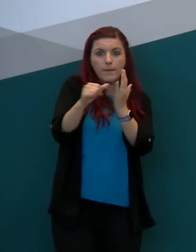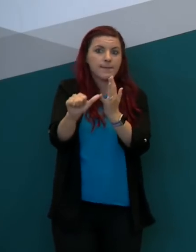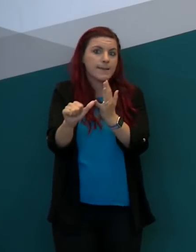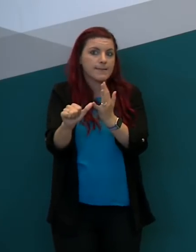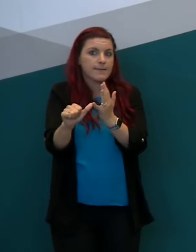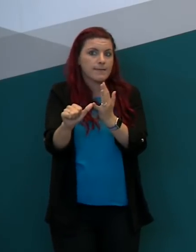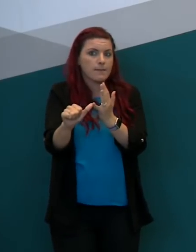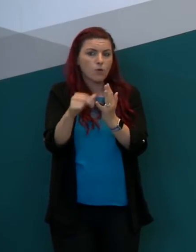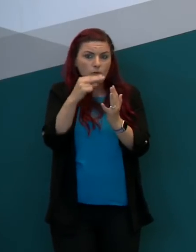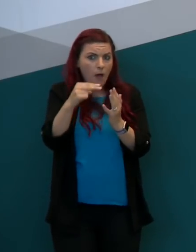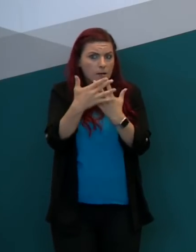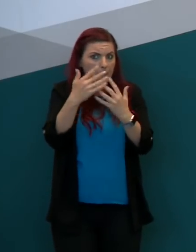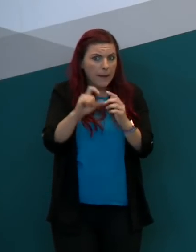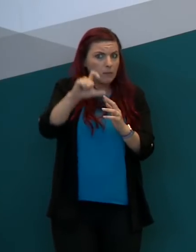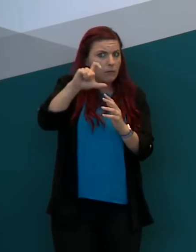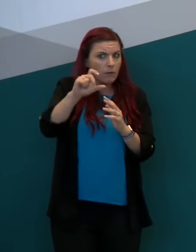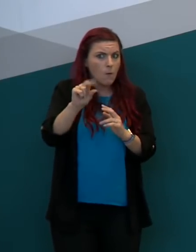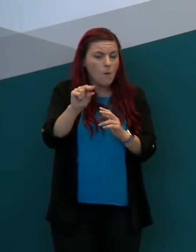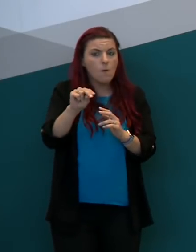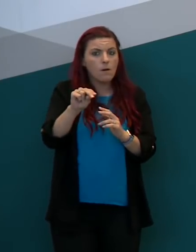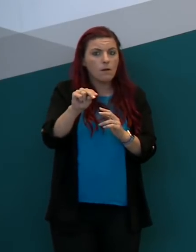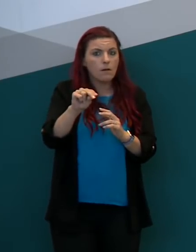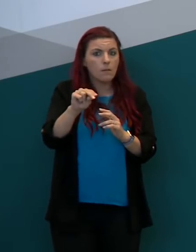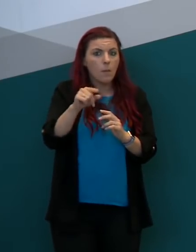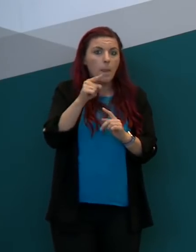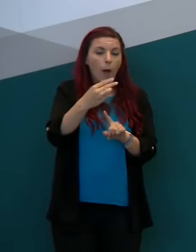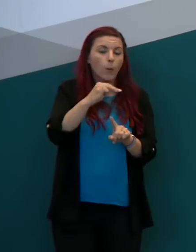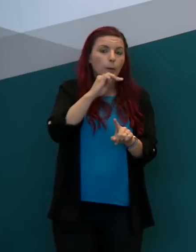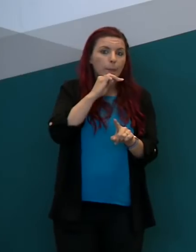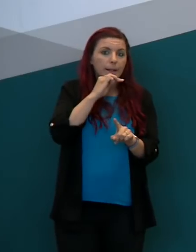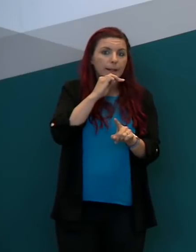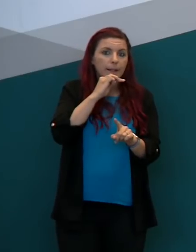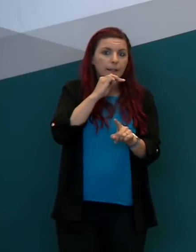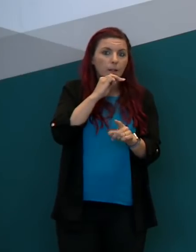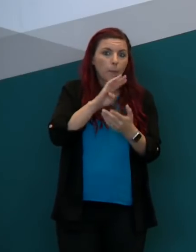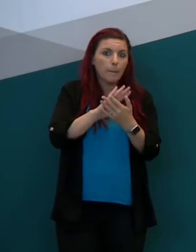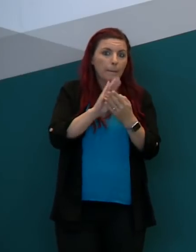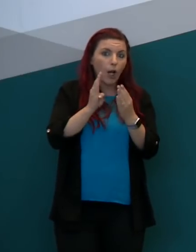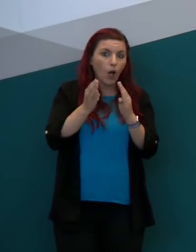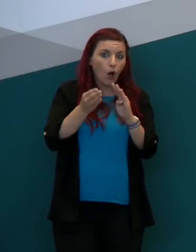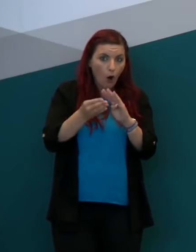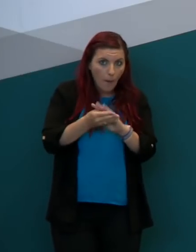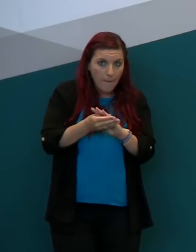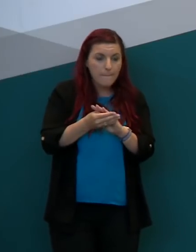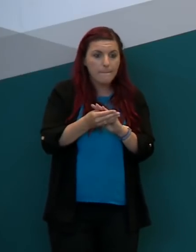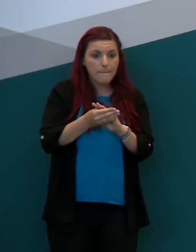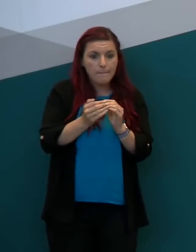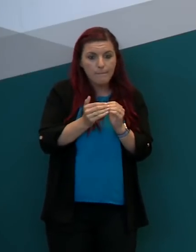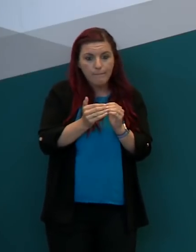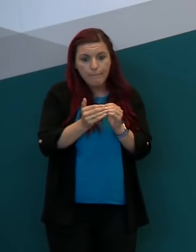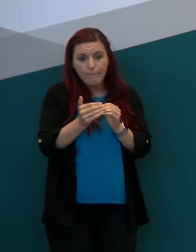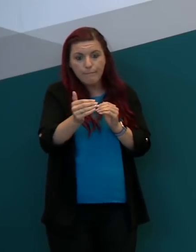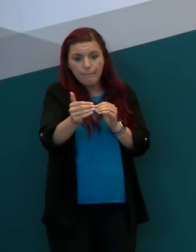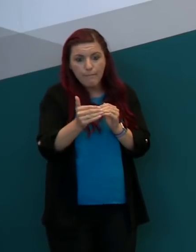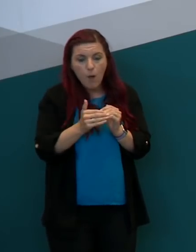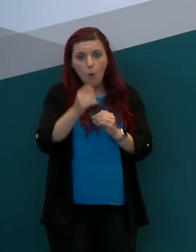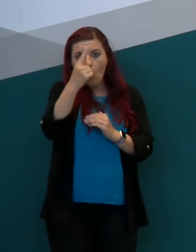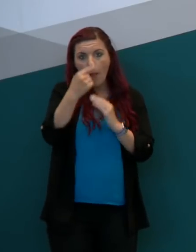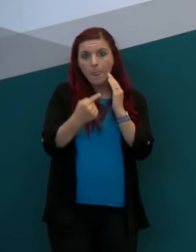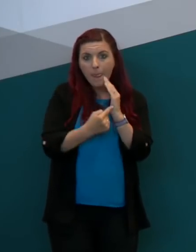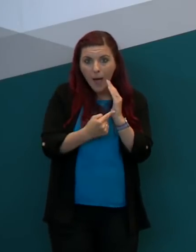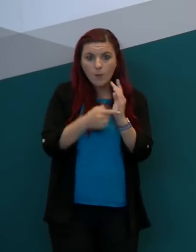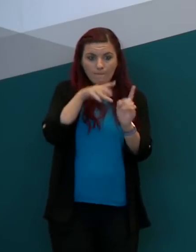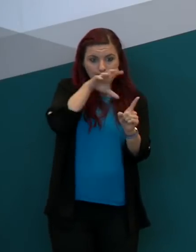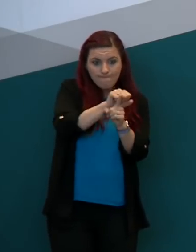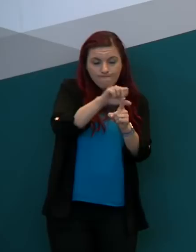which is not a very significant increase, that, we think, in a 3-week period, if it was sustained over that, would lead to something in the order of about 1,000 cases